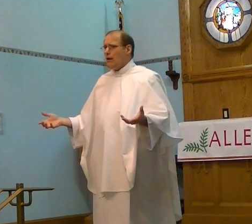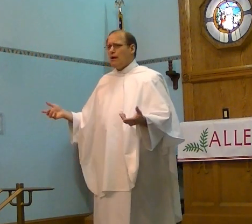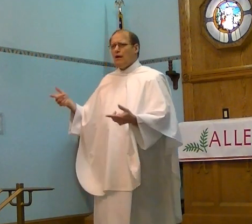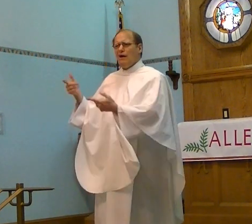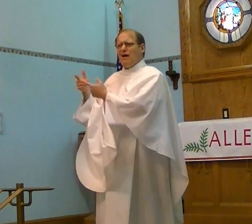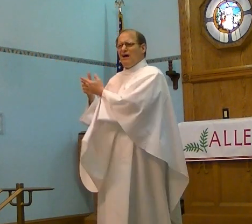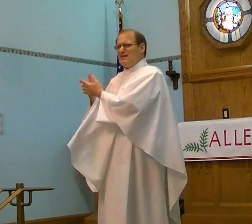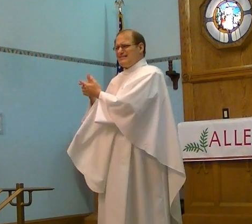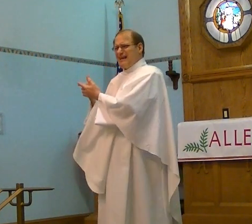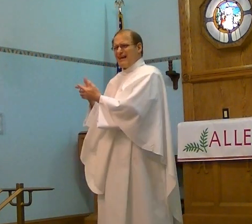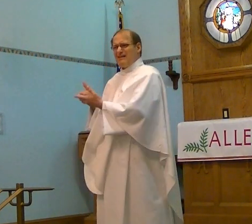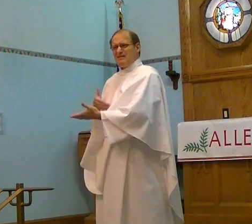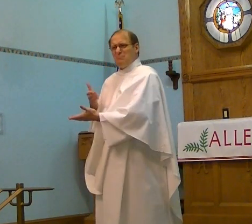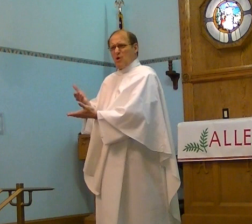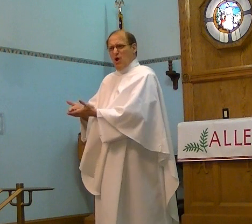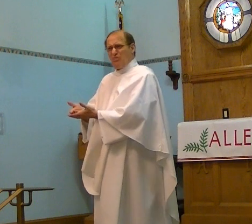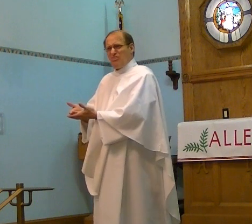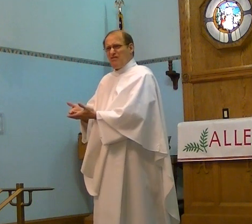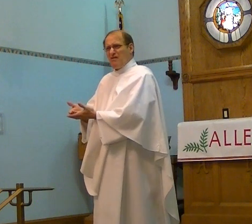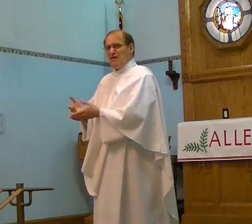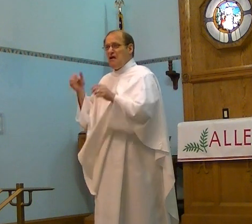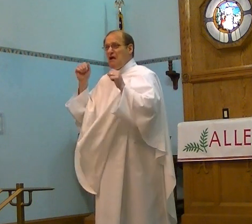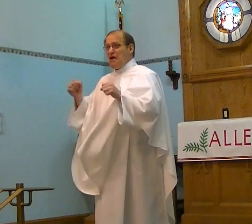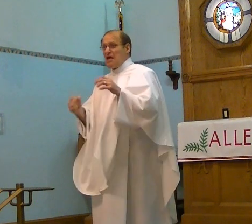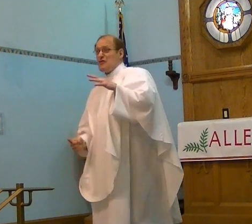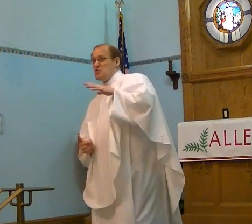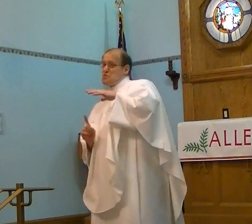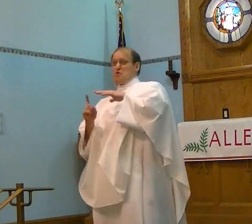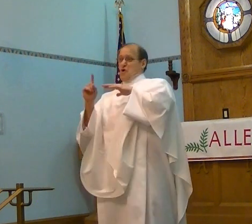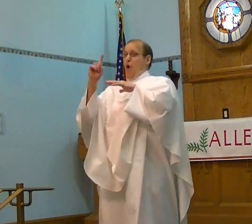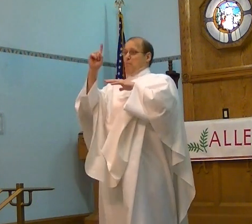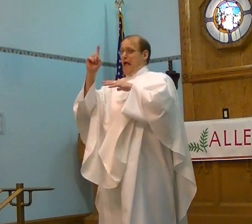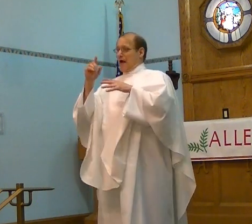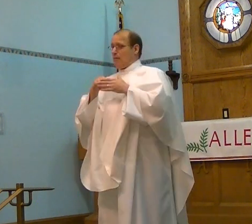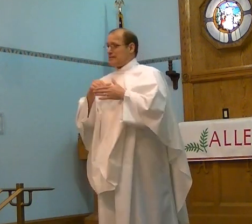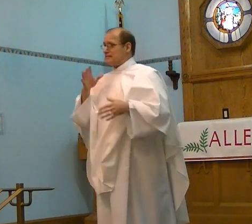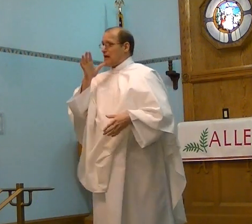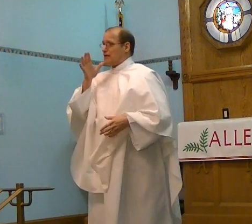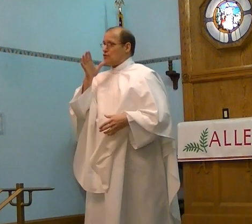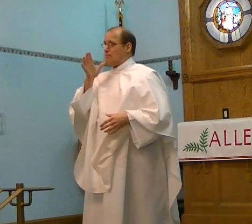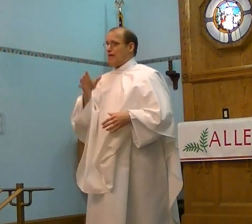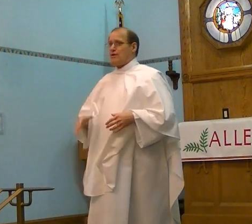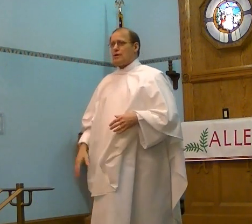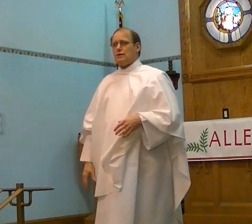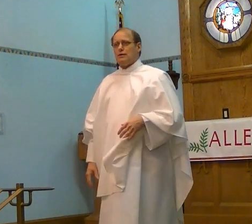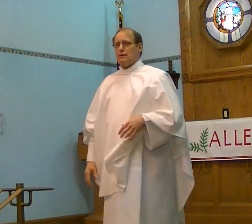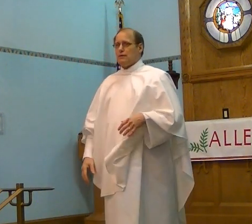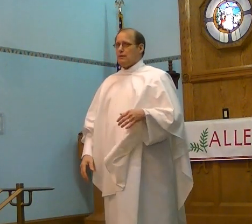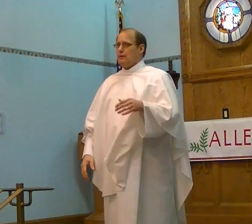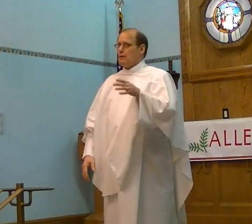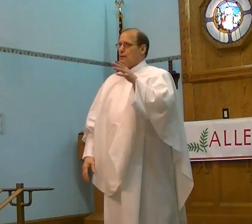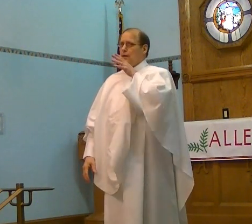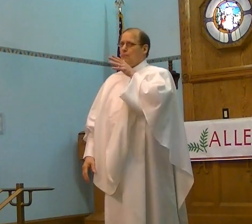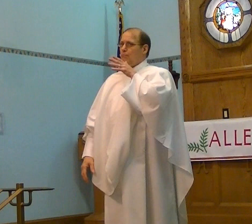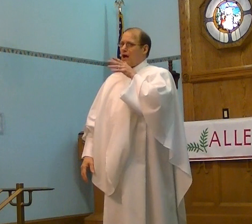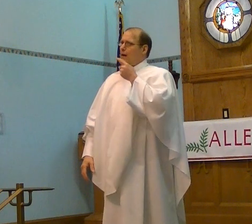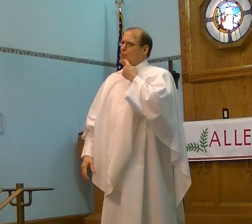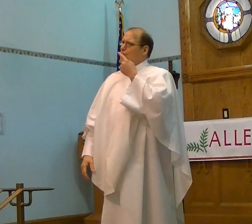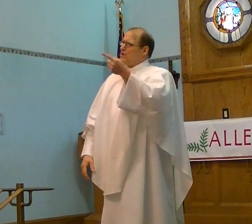A second birth. Can you go back up inside your mother? Mom would